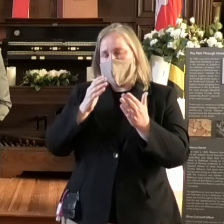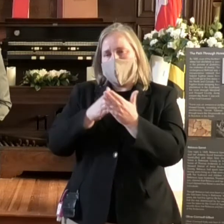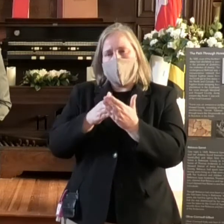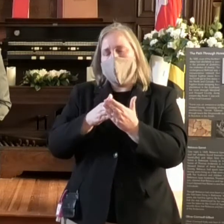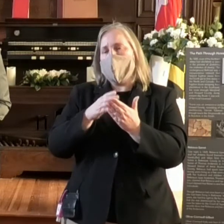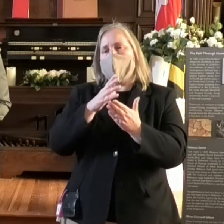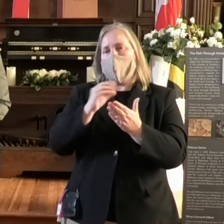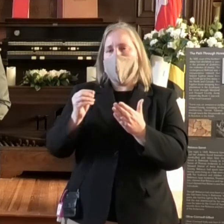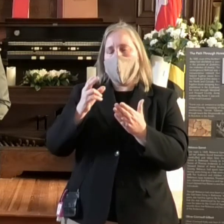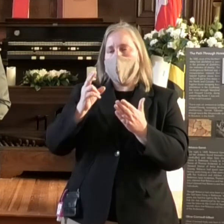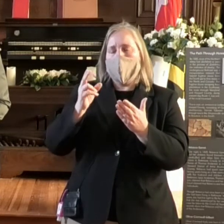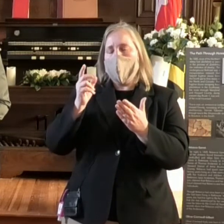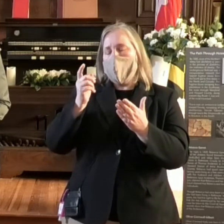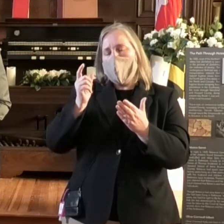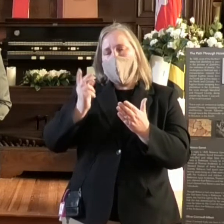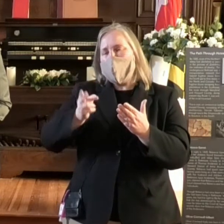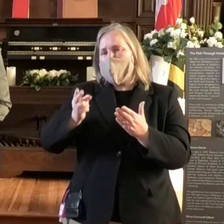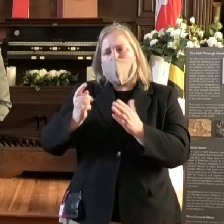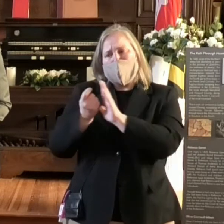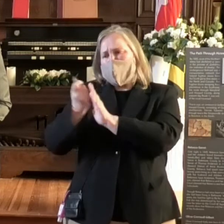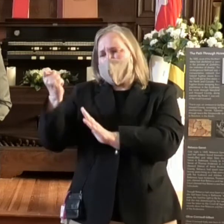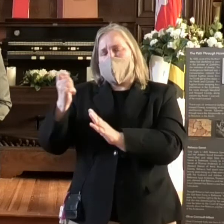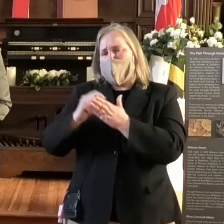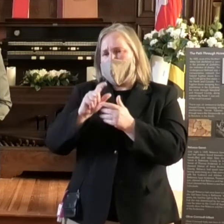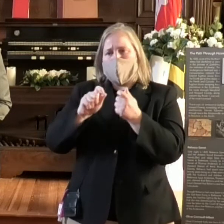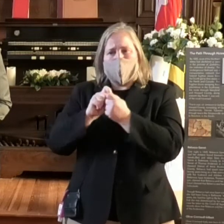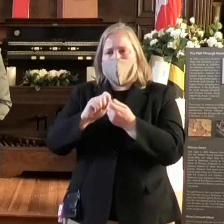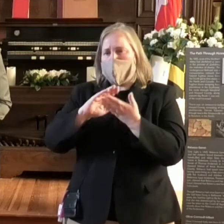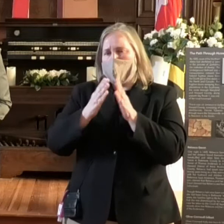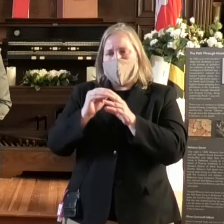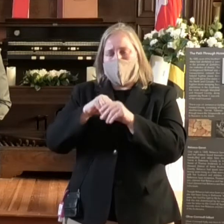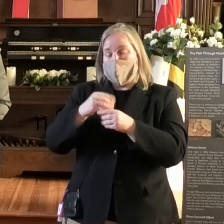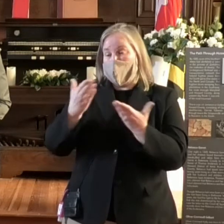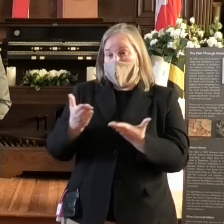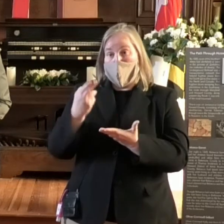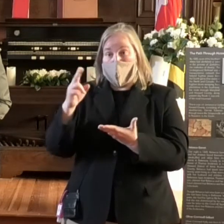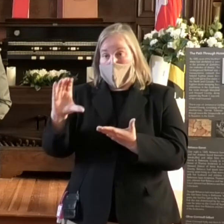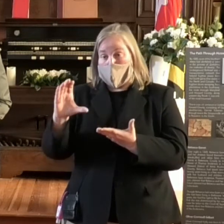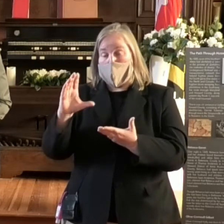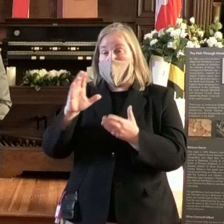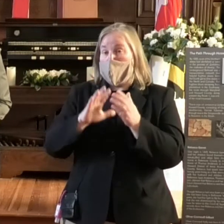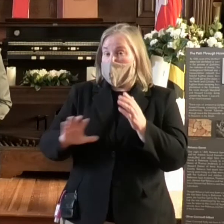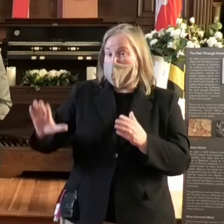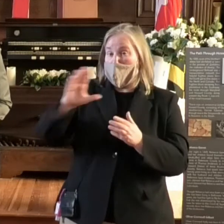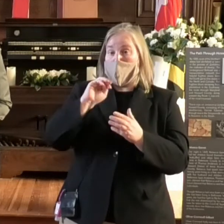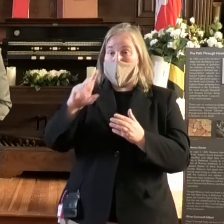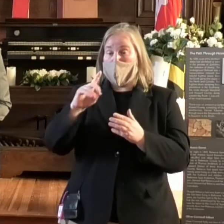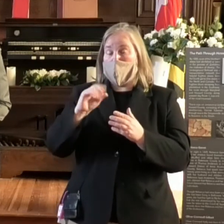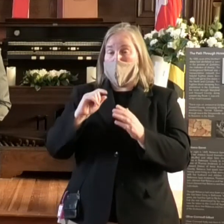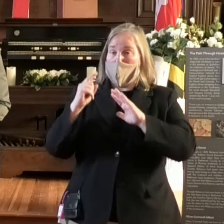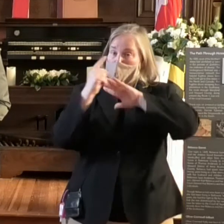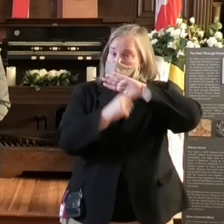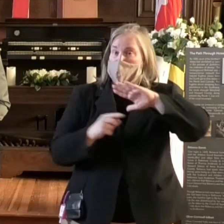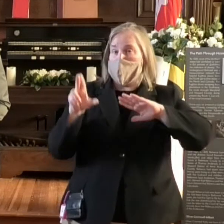specific communities in Howard County, throughout Maryland, and around our country.